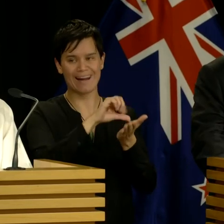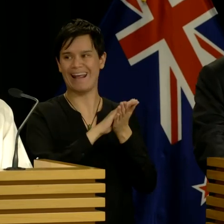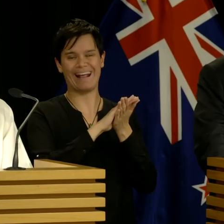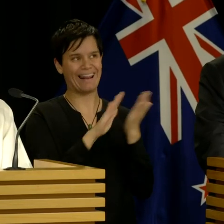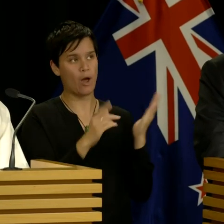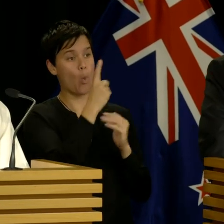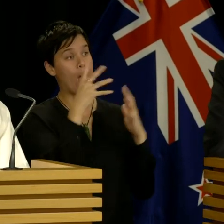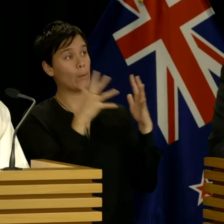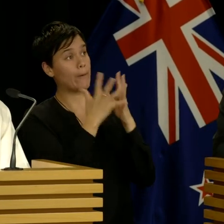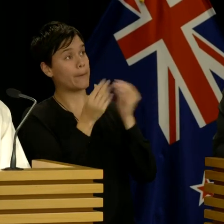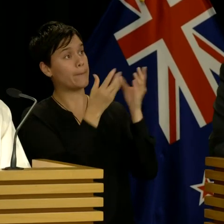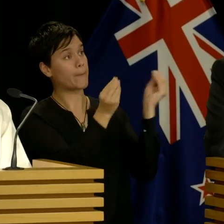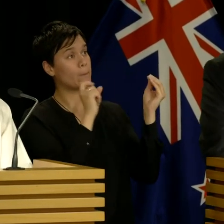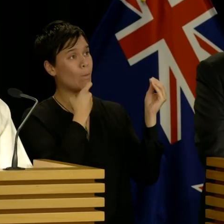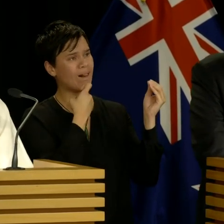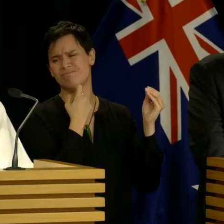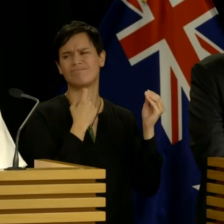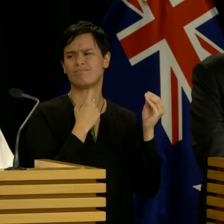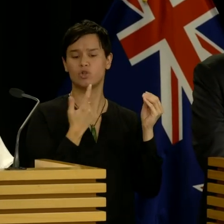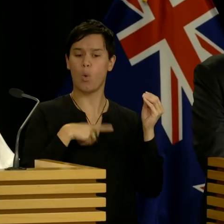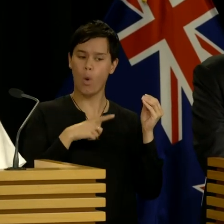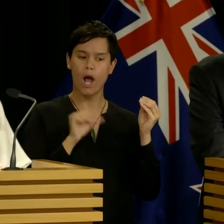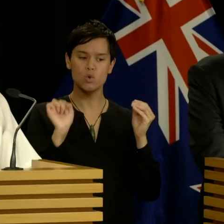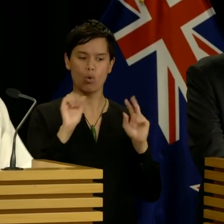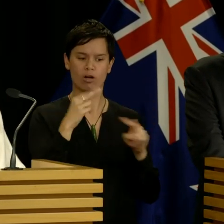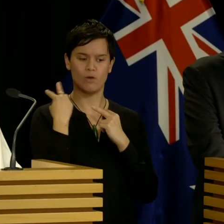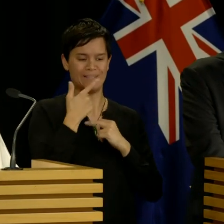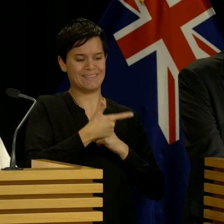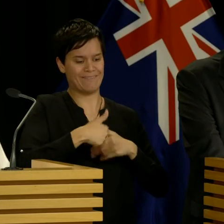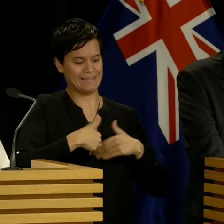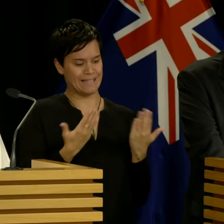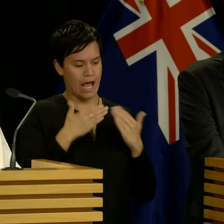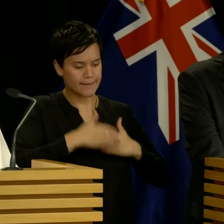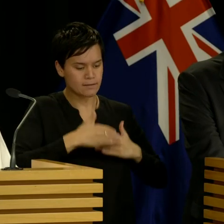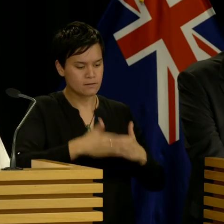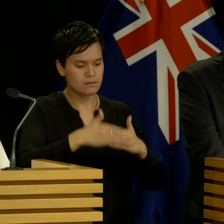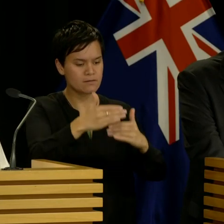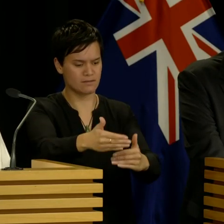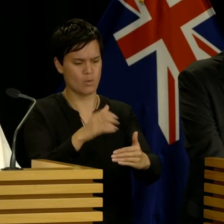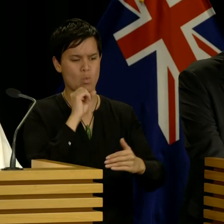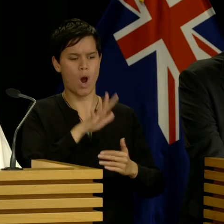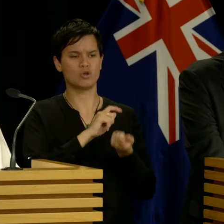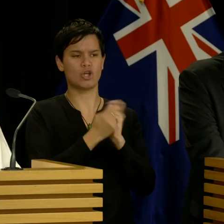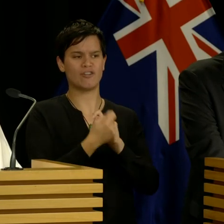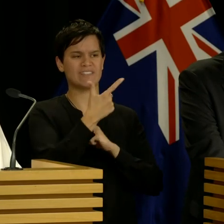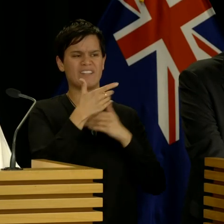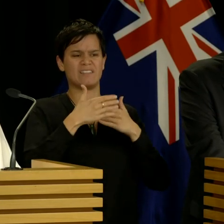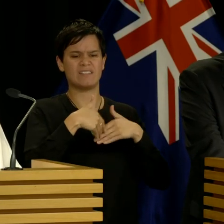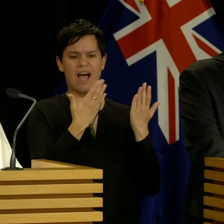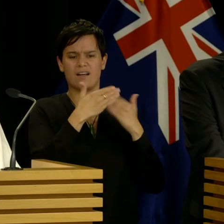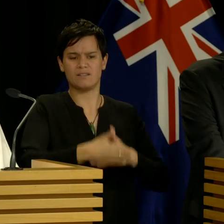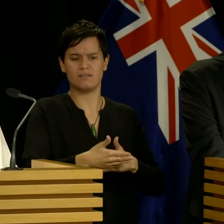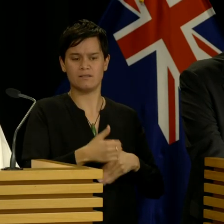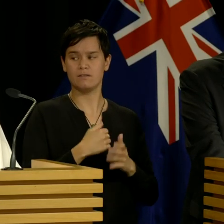why keep making these for 7 days? Why not make it indefinite? Look, ultimately, it's actually one mechanism